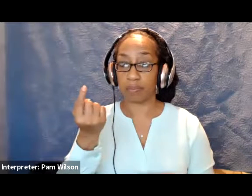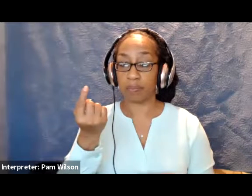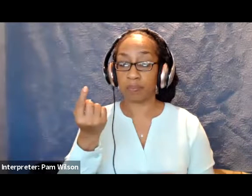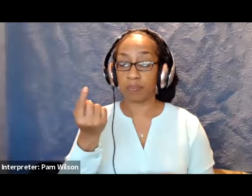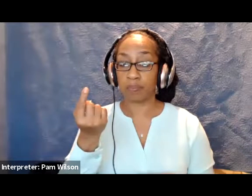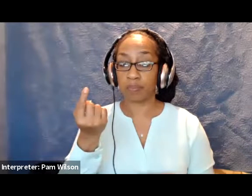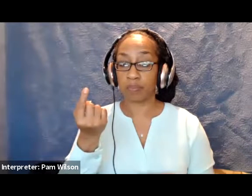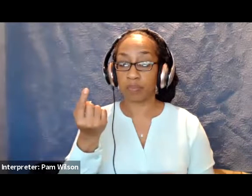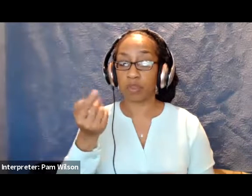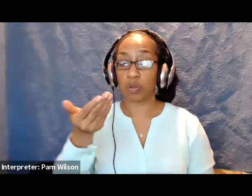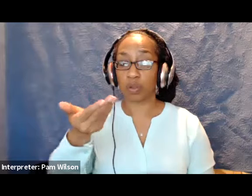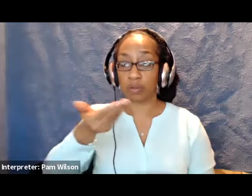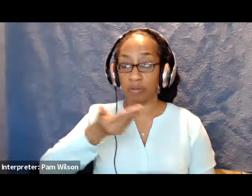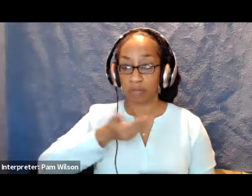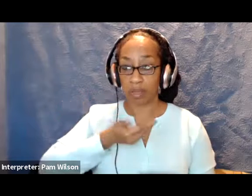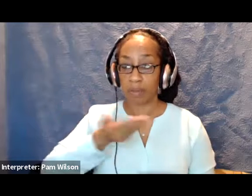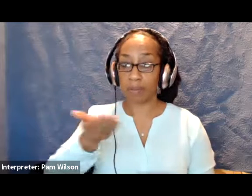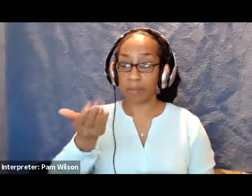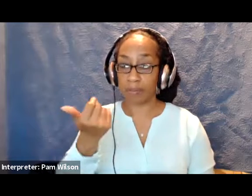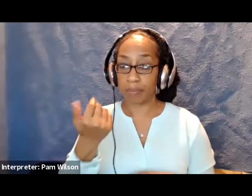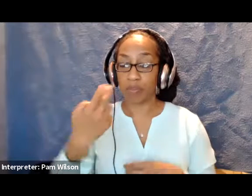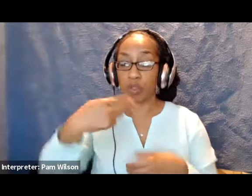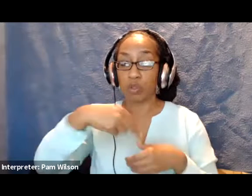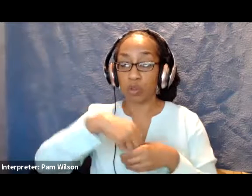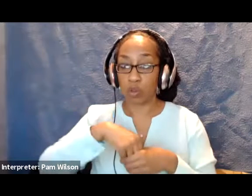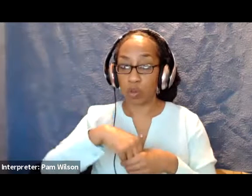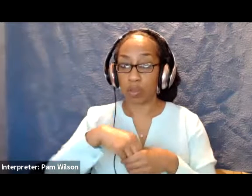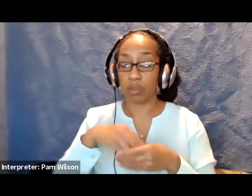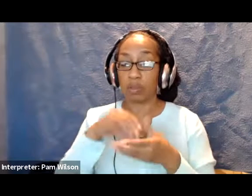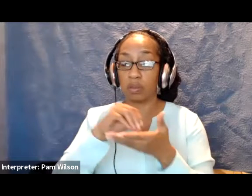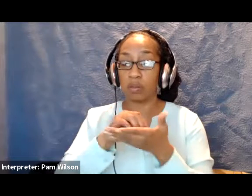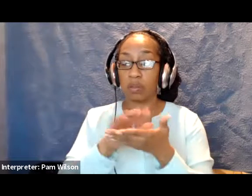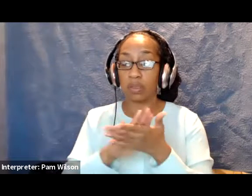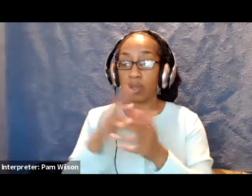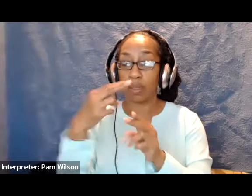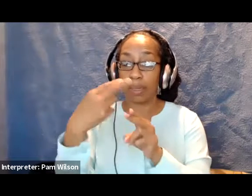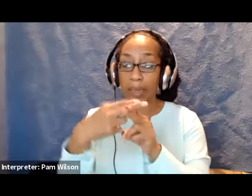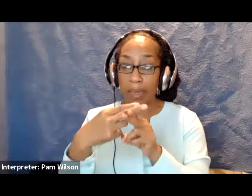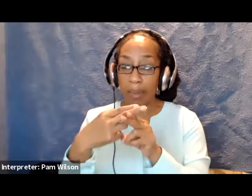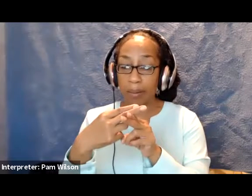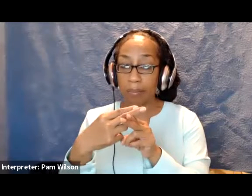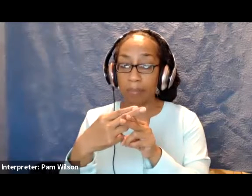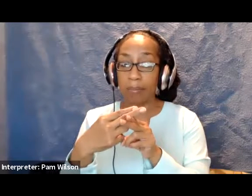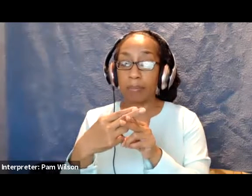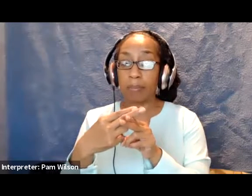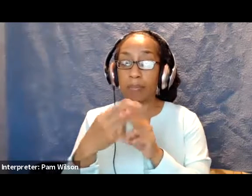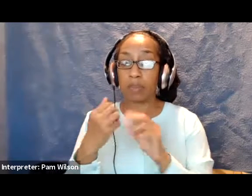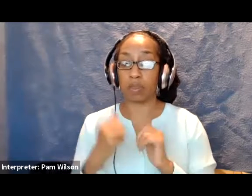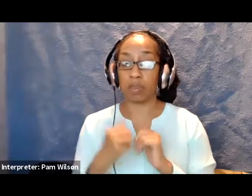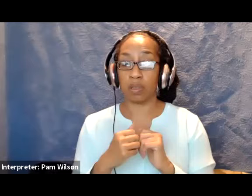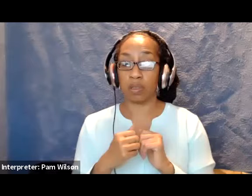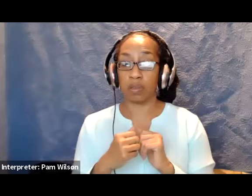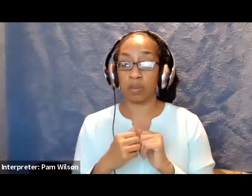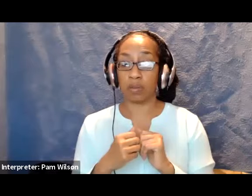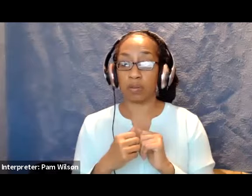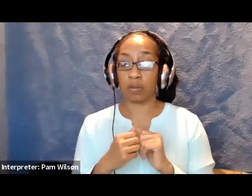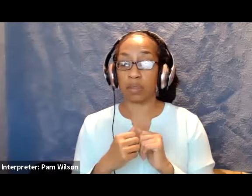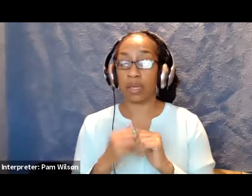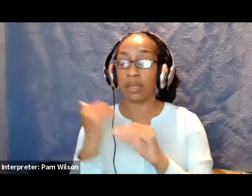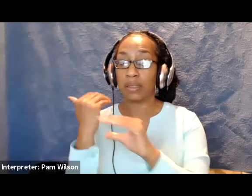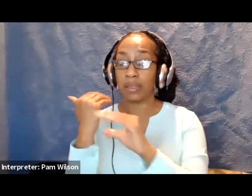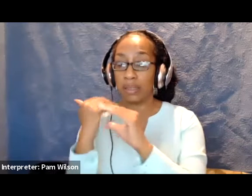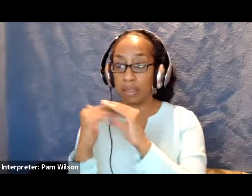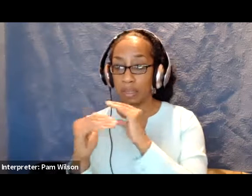to join. You're going to give their name as it's going to be shown here, and their email